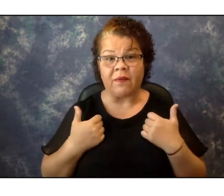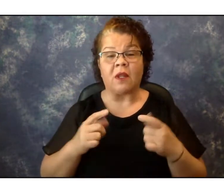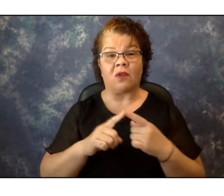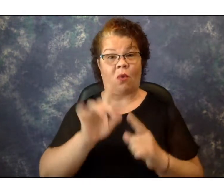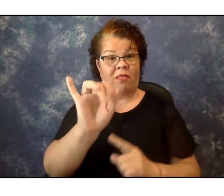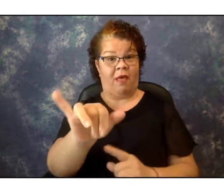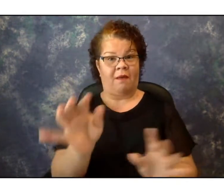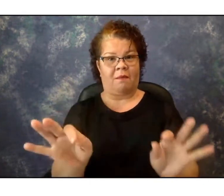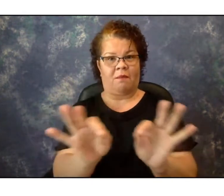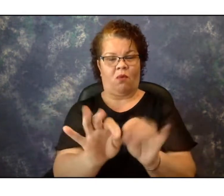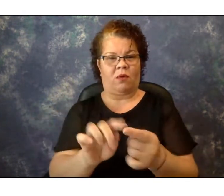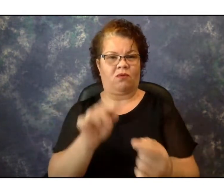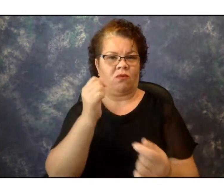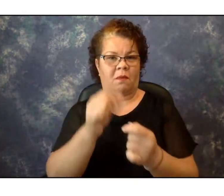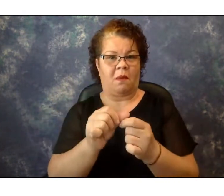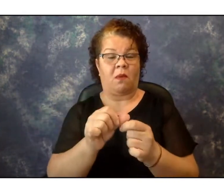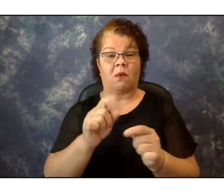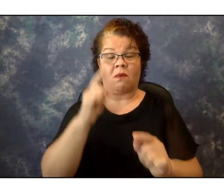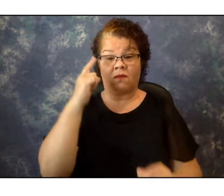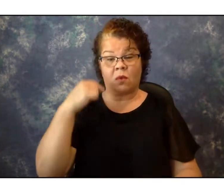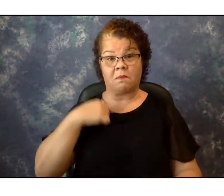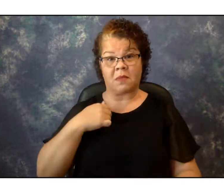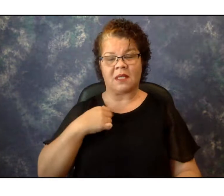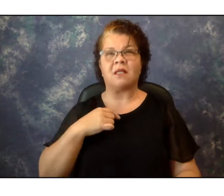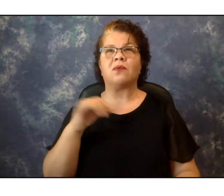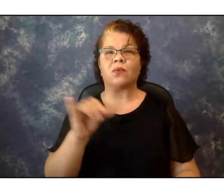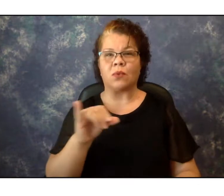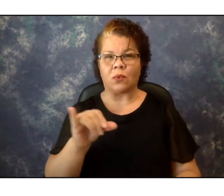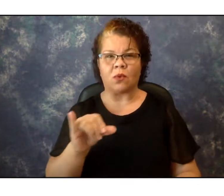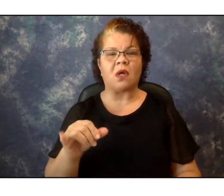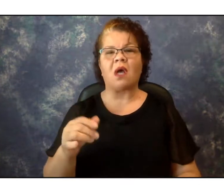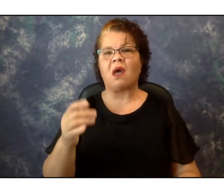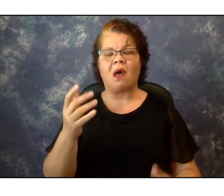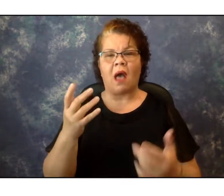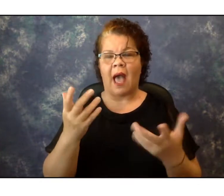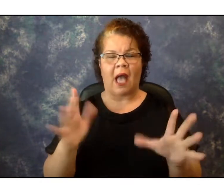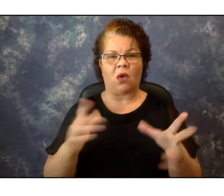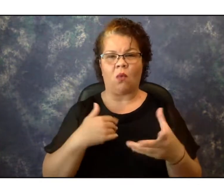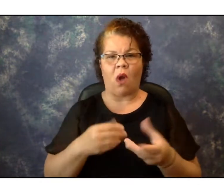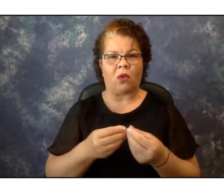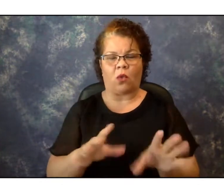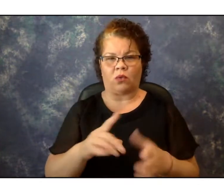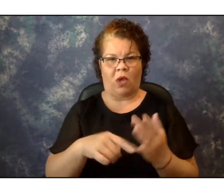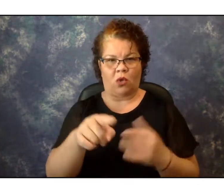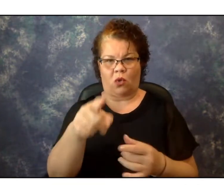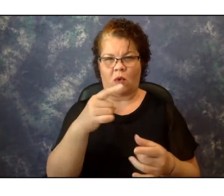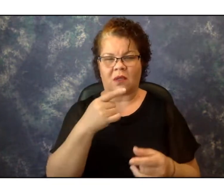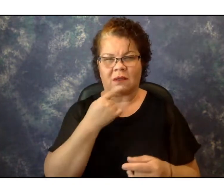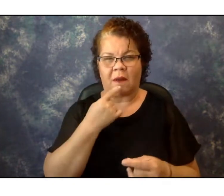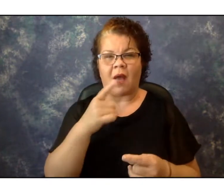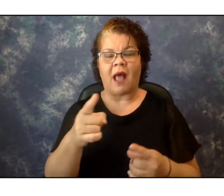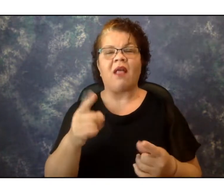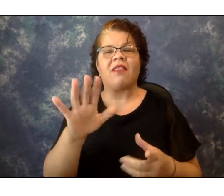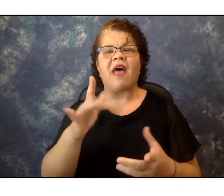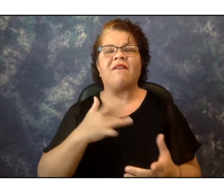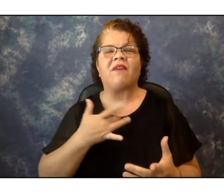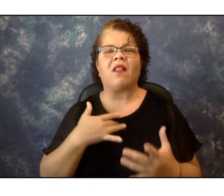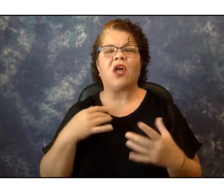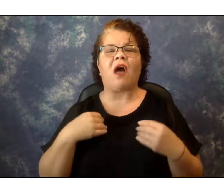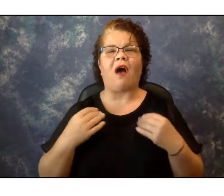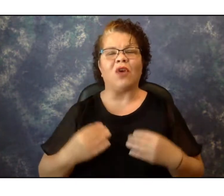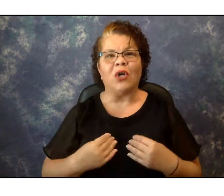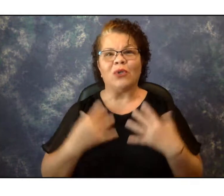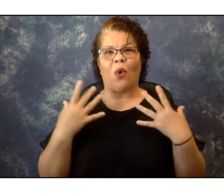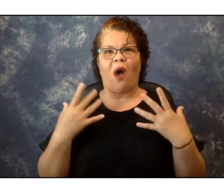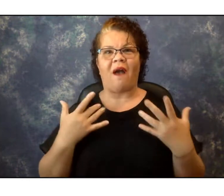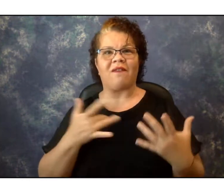me, too, I don't want to lose what you mentioned about the kind of joy, however brief it was, of the freedom of